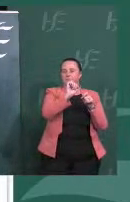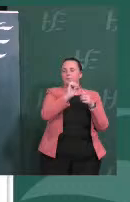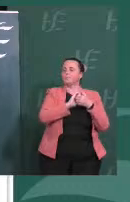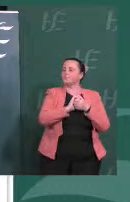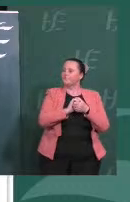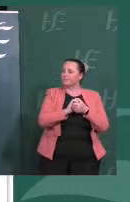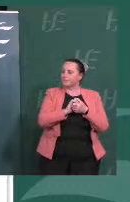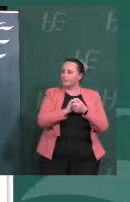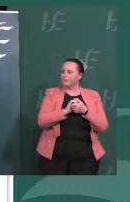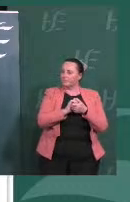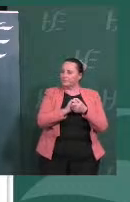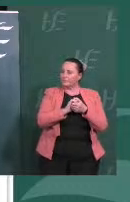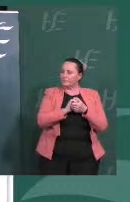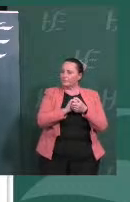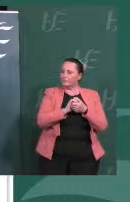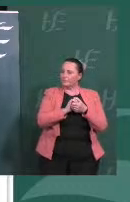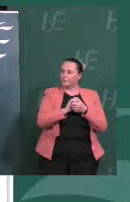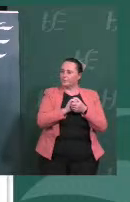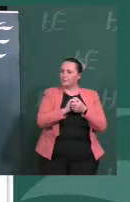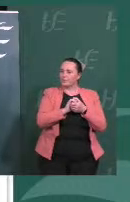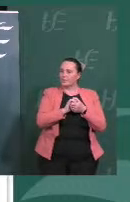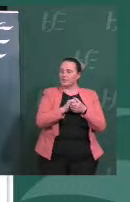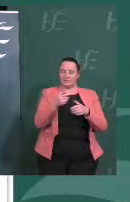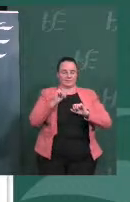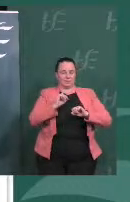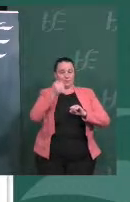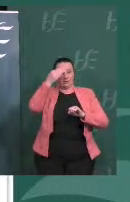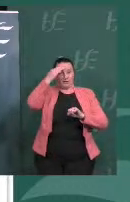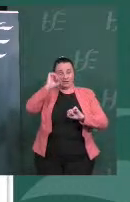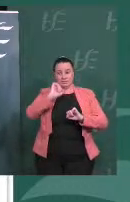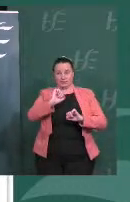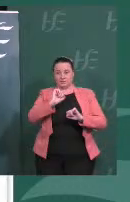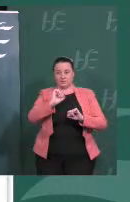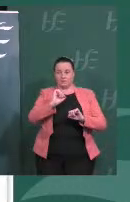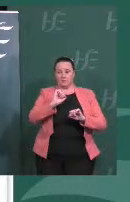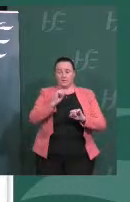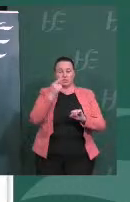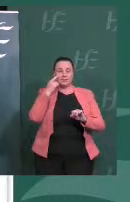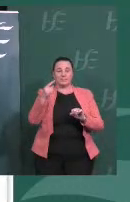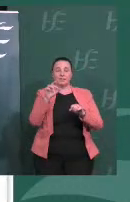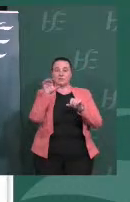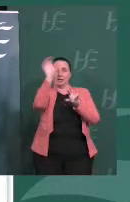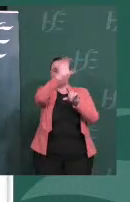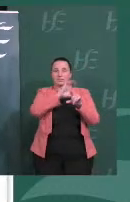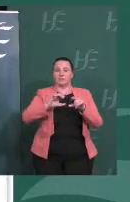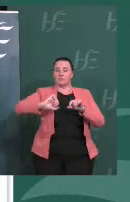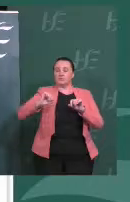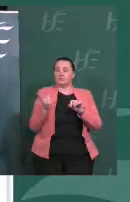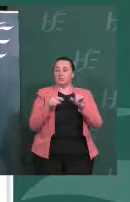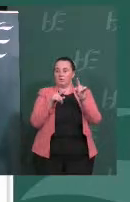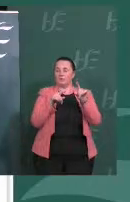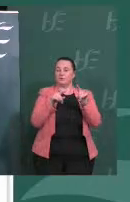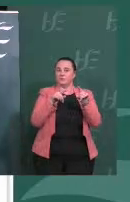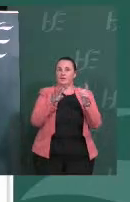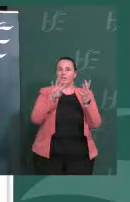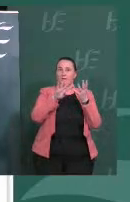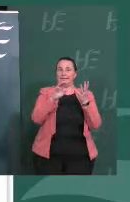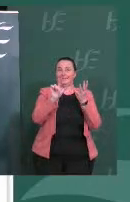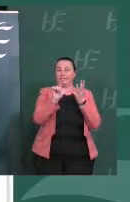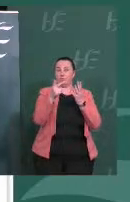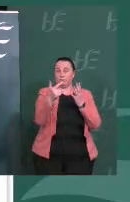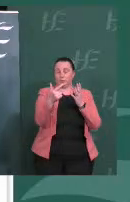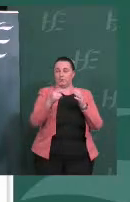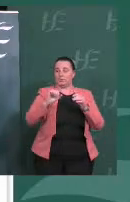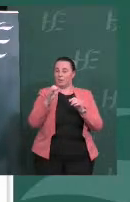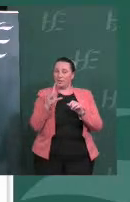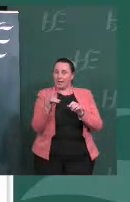eye. In our own country then, we know that there's a huge county differential with Donegal at a 14-day instance, 972,